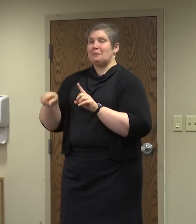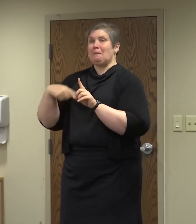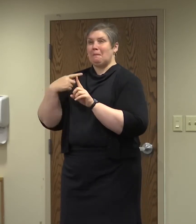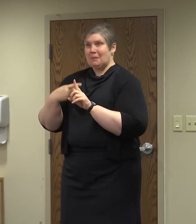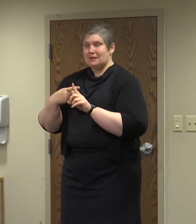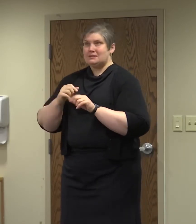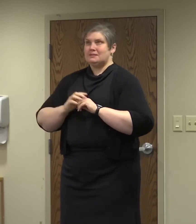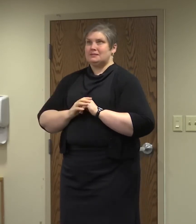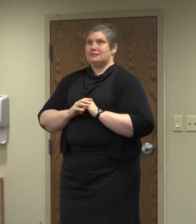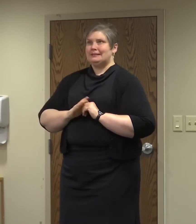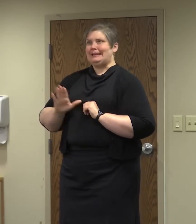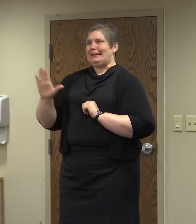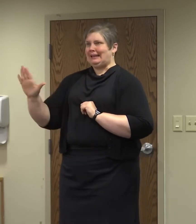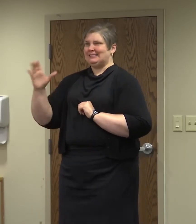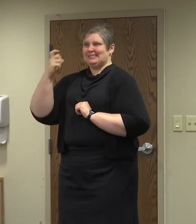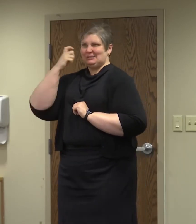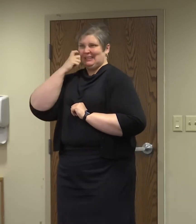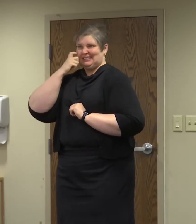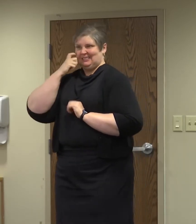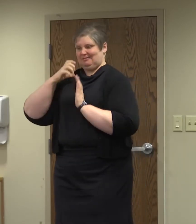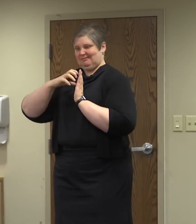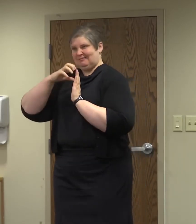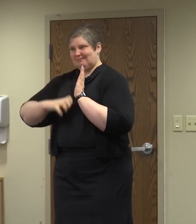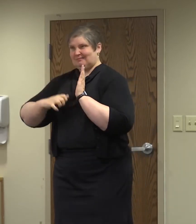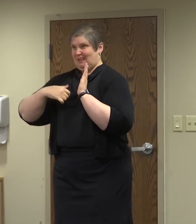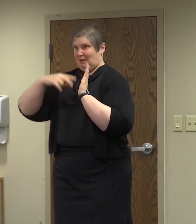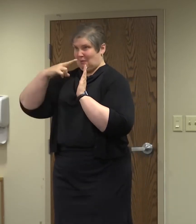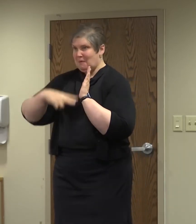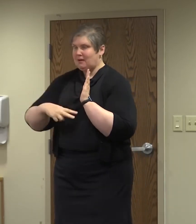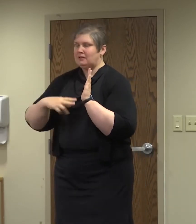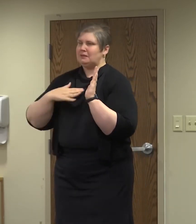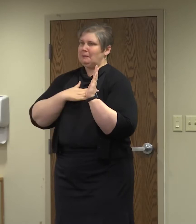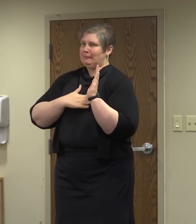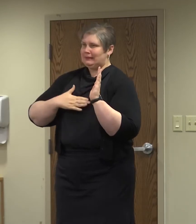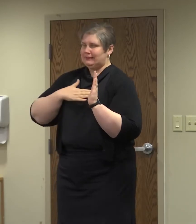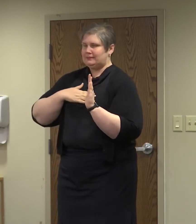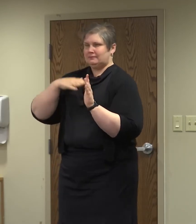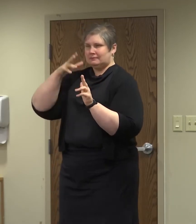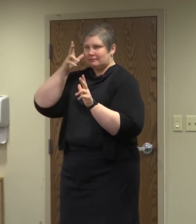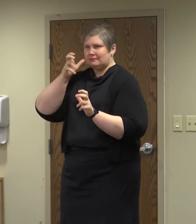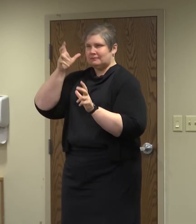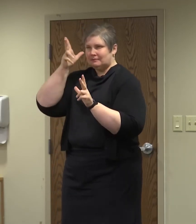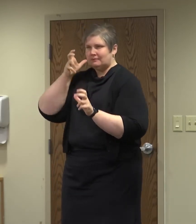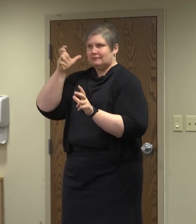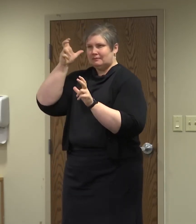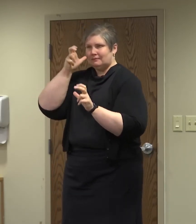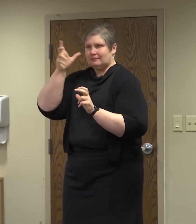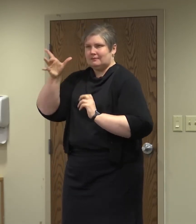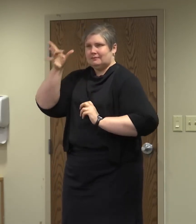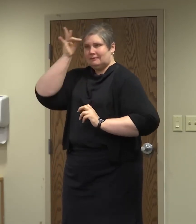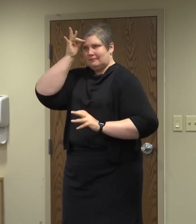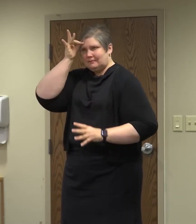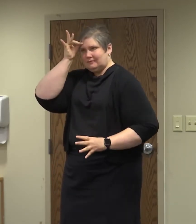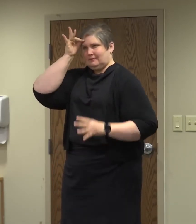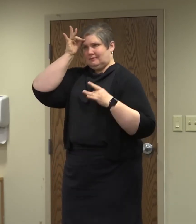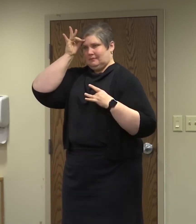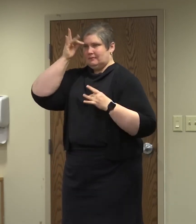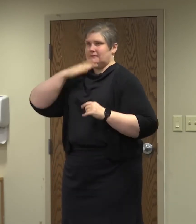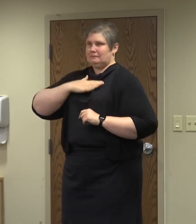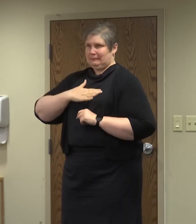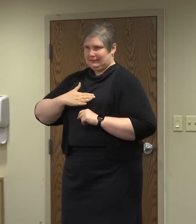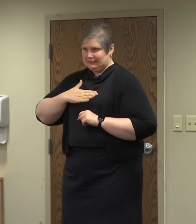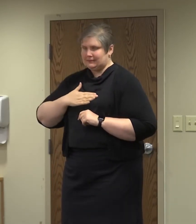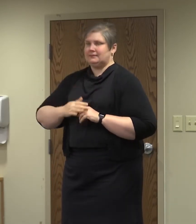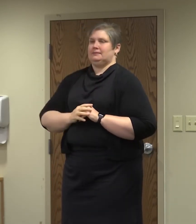comfortable and compelled to provide a statement today. The magnitude, in such a personal